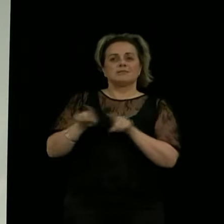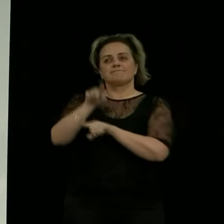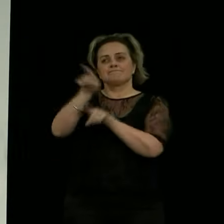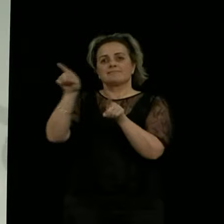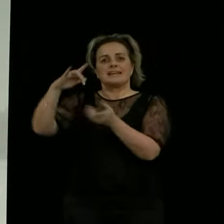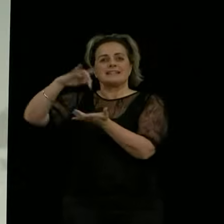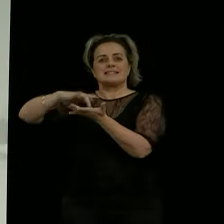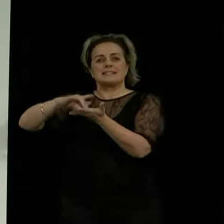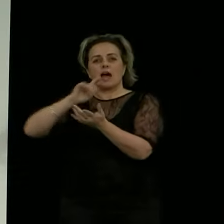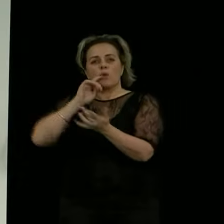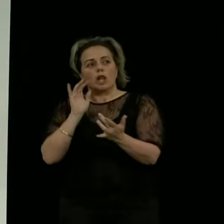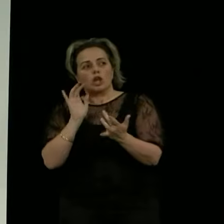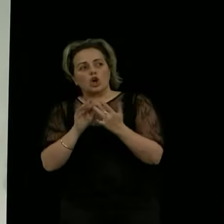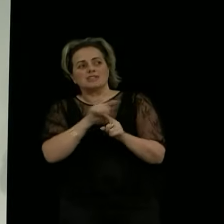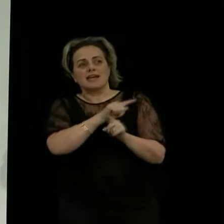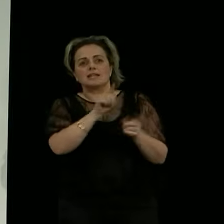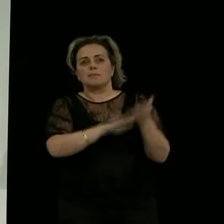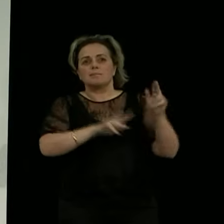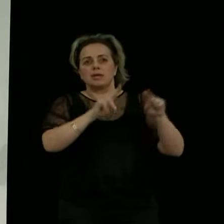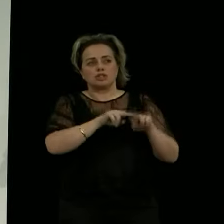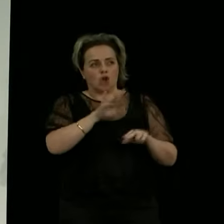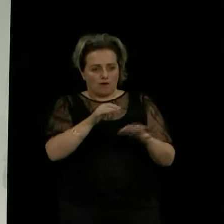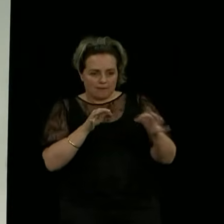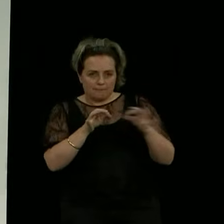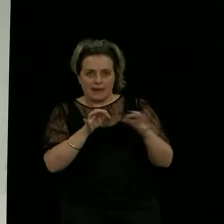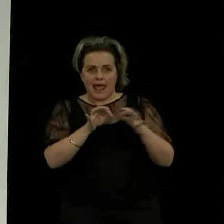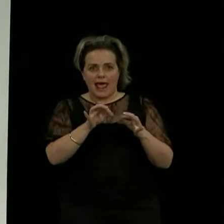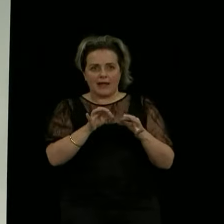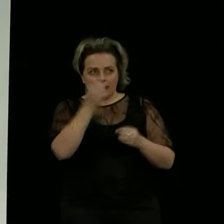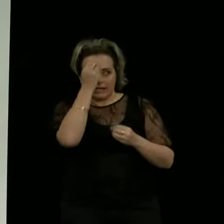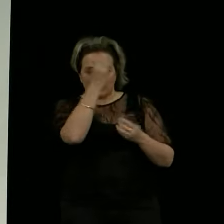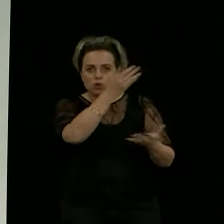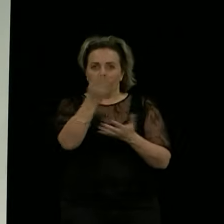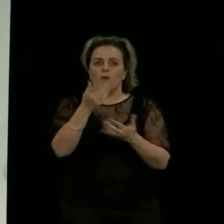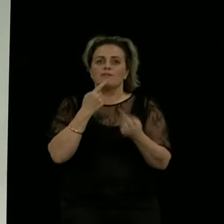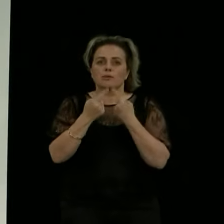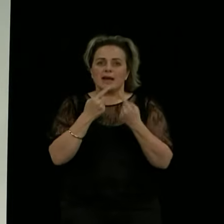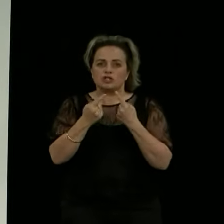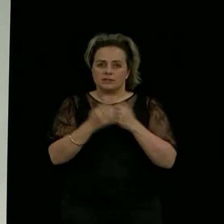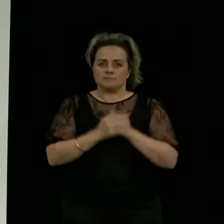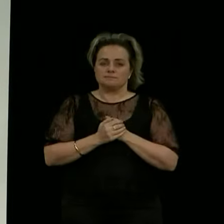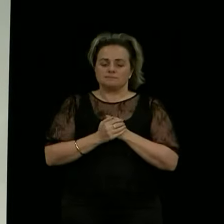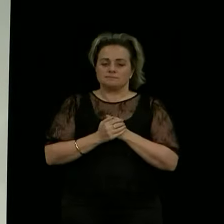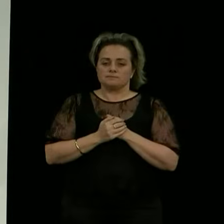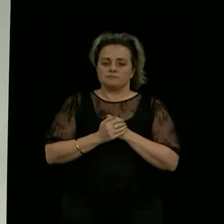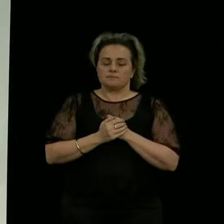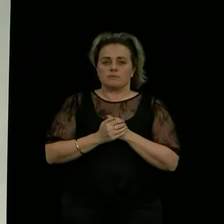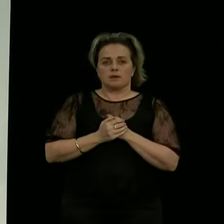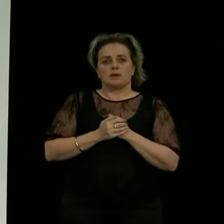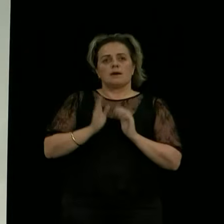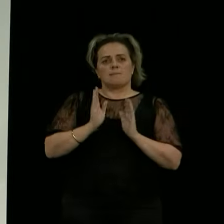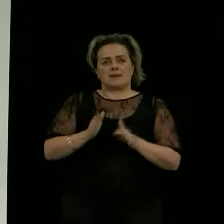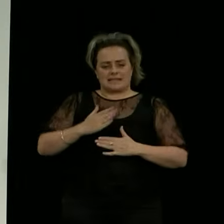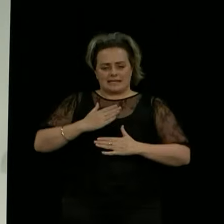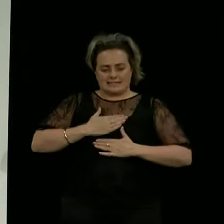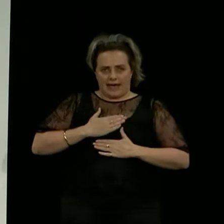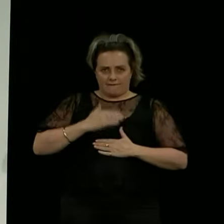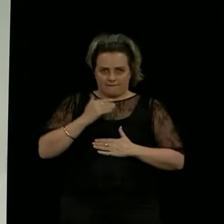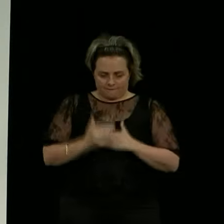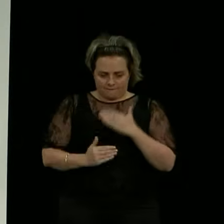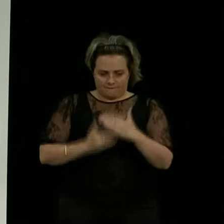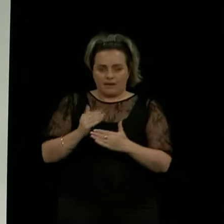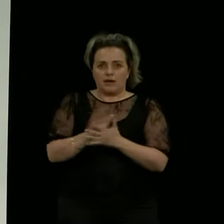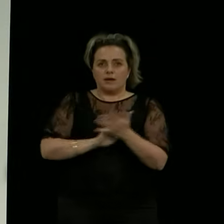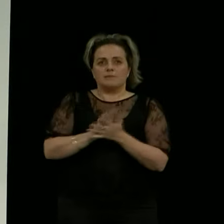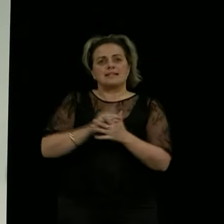in Auckland about the plan for their service and options for their children. To ensure this is done as safely as possible, though, we're